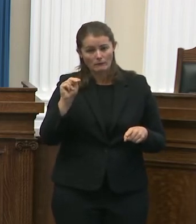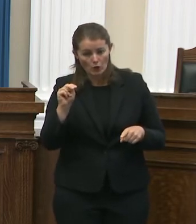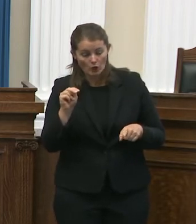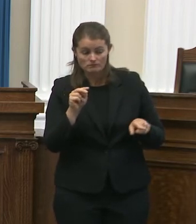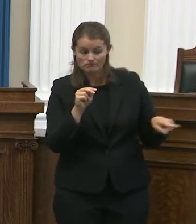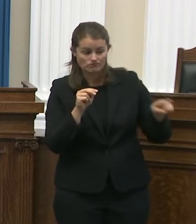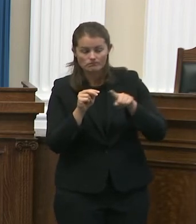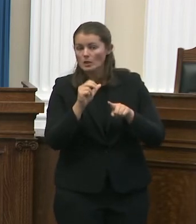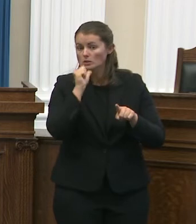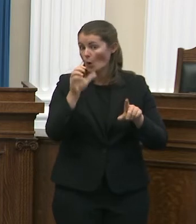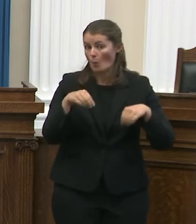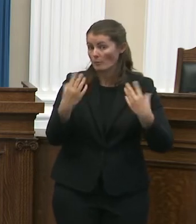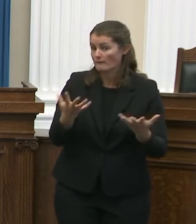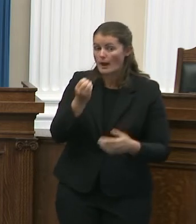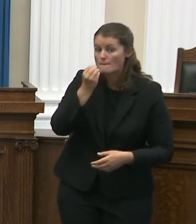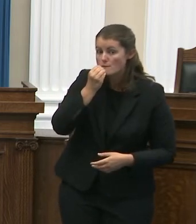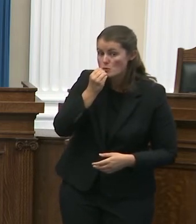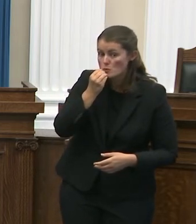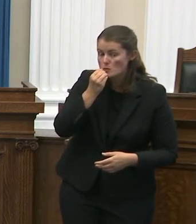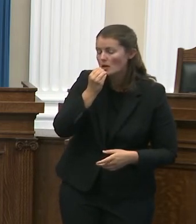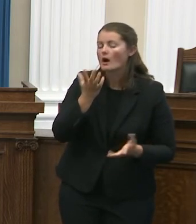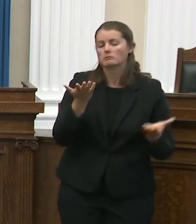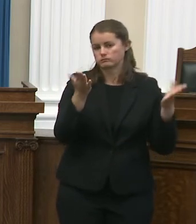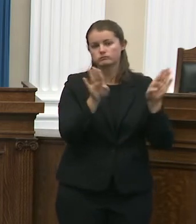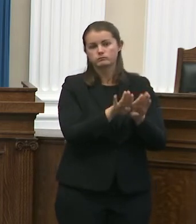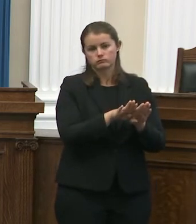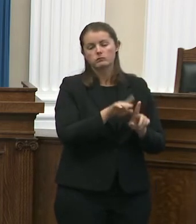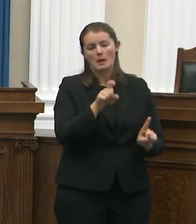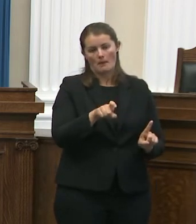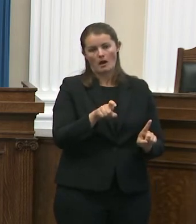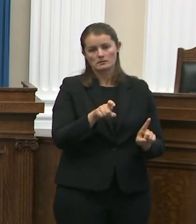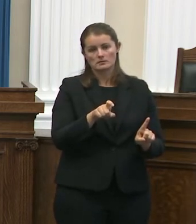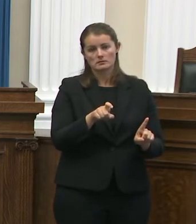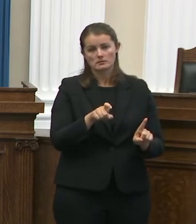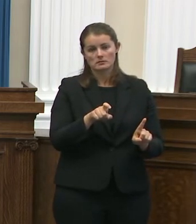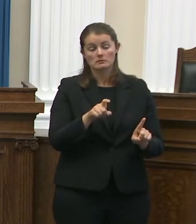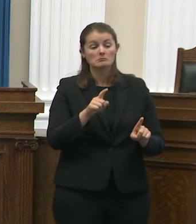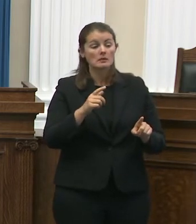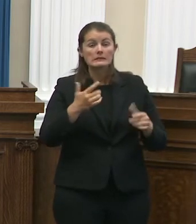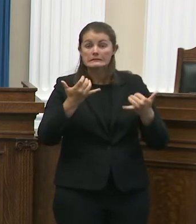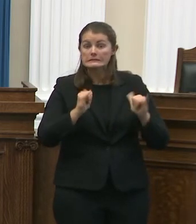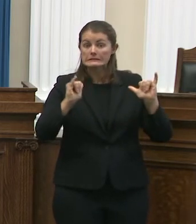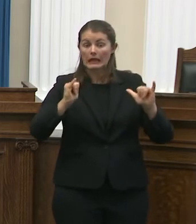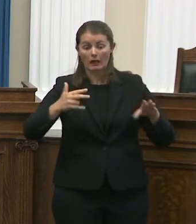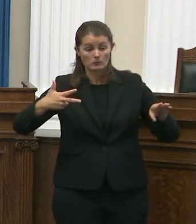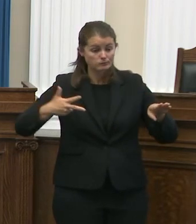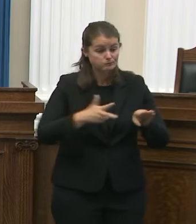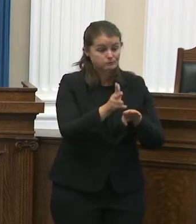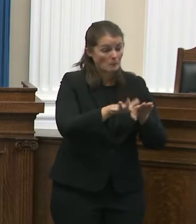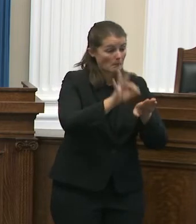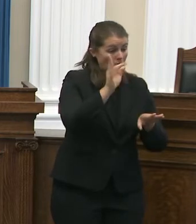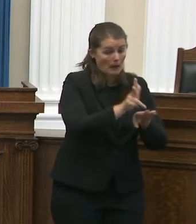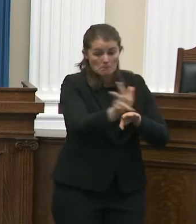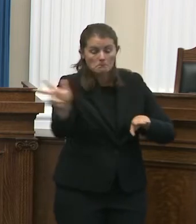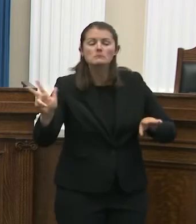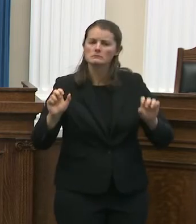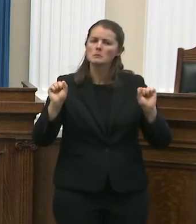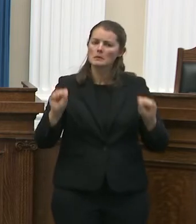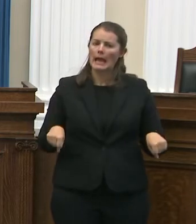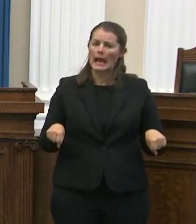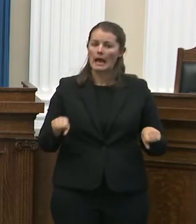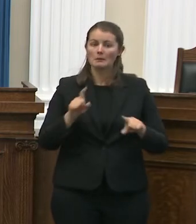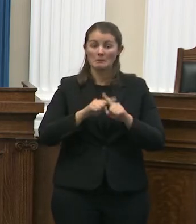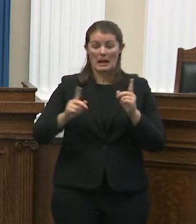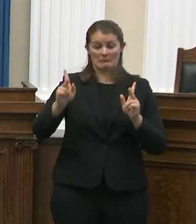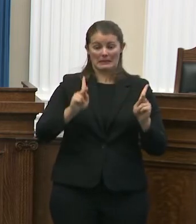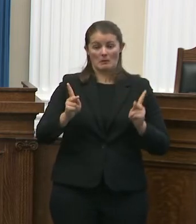provide curbside pickup and delivery where allowed locally, but they can no longer have patrons on the premises.